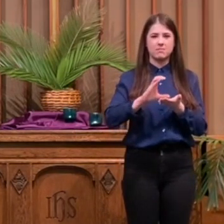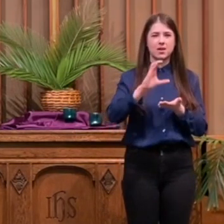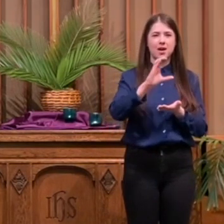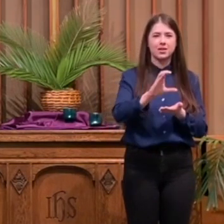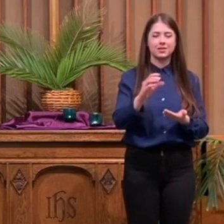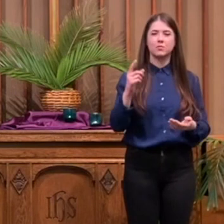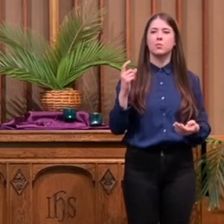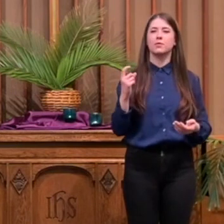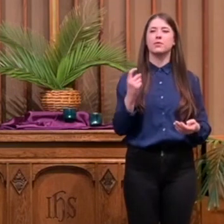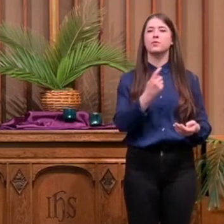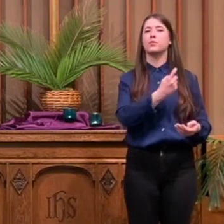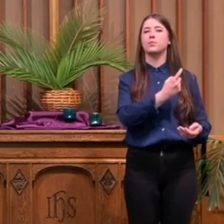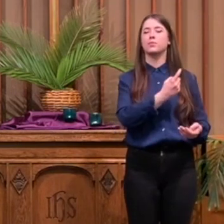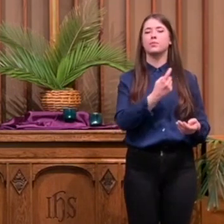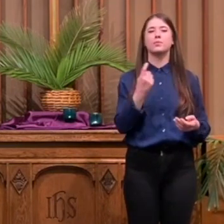with her hair.